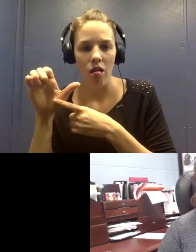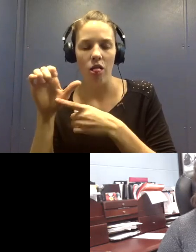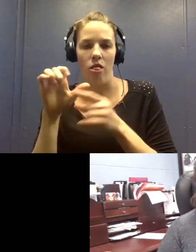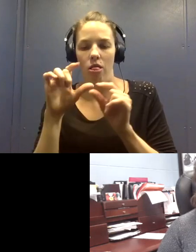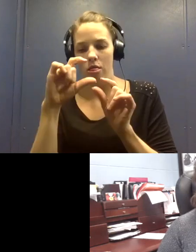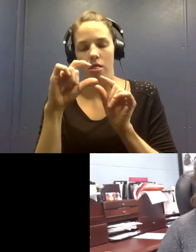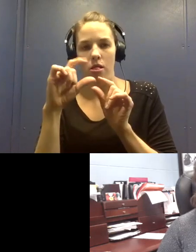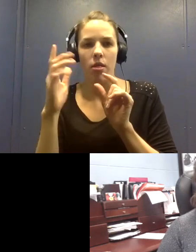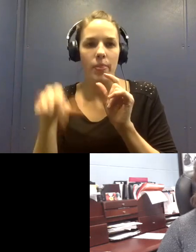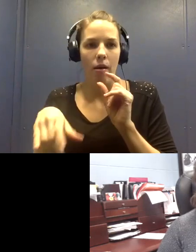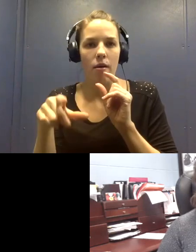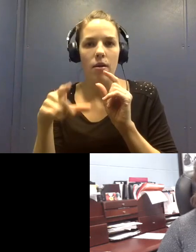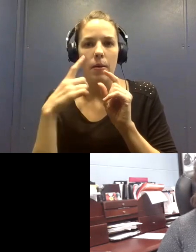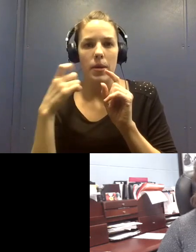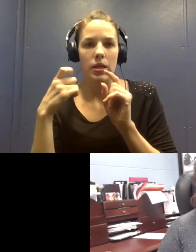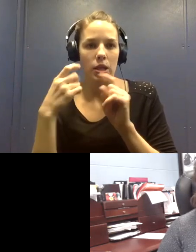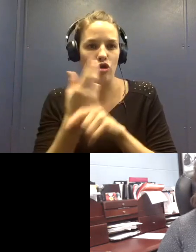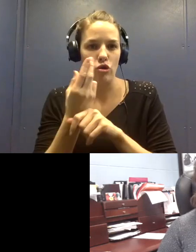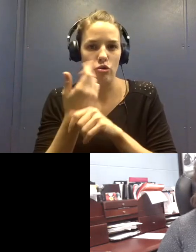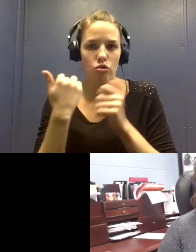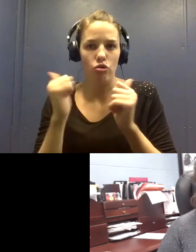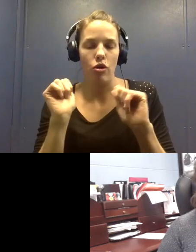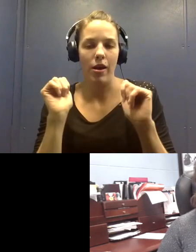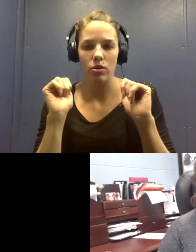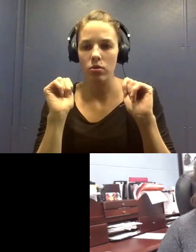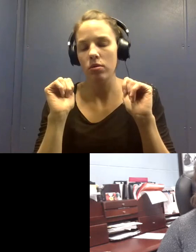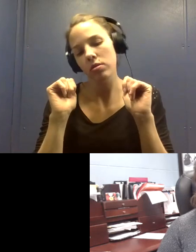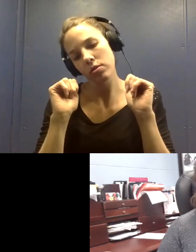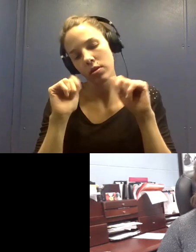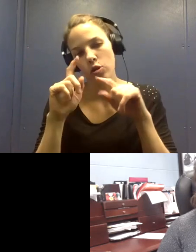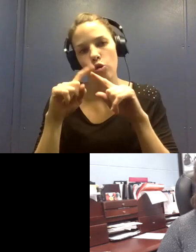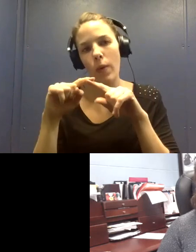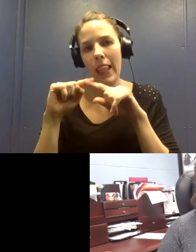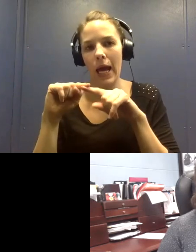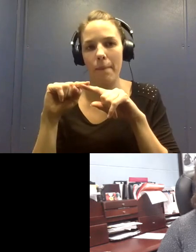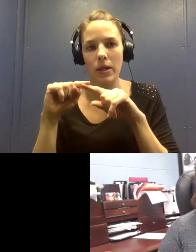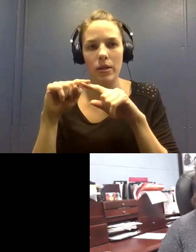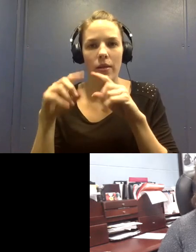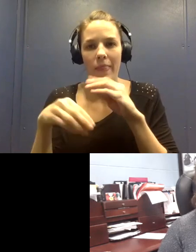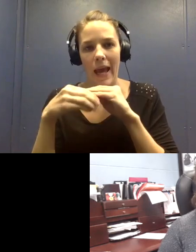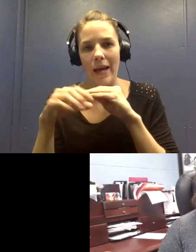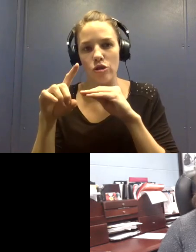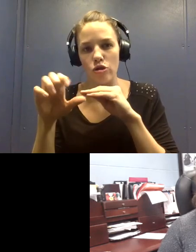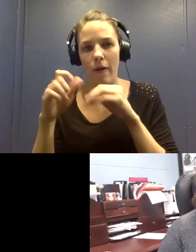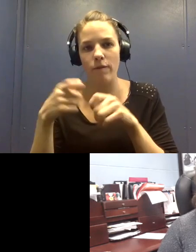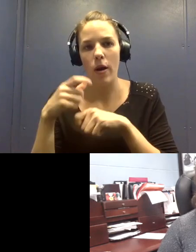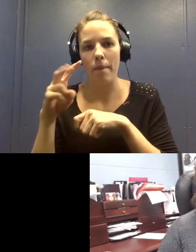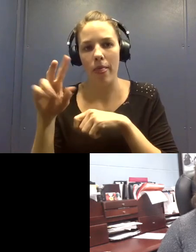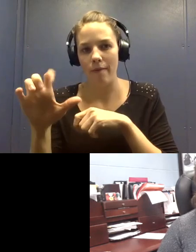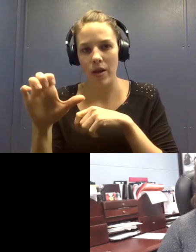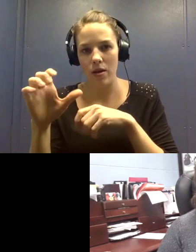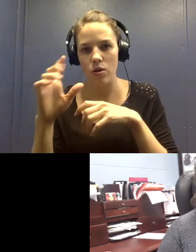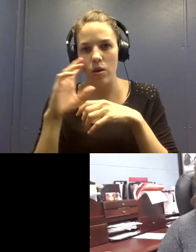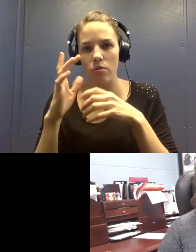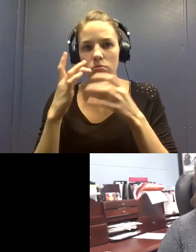because of their use in trying to get reliably the extra dose out of the vials, that they were currently in